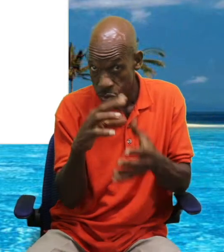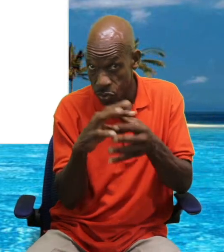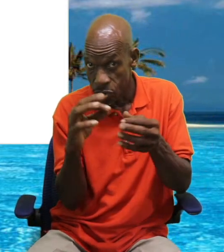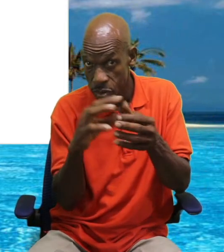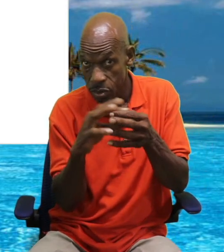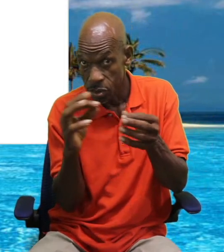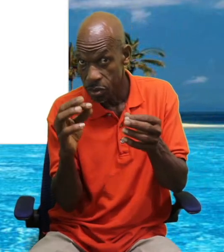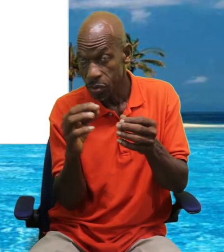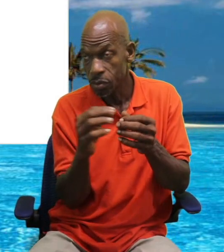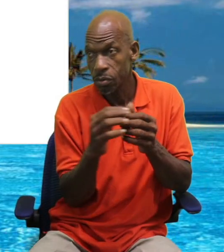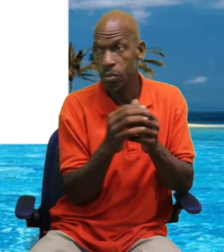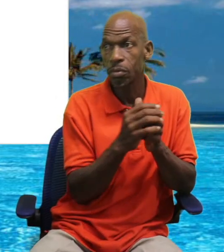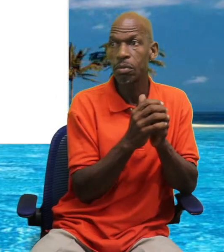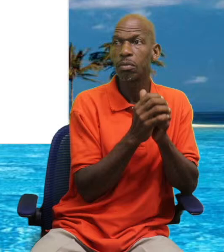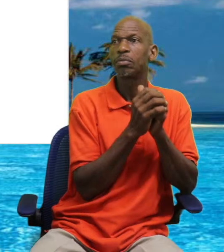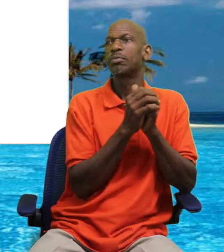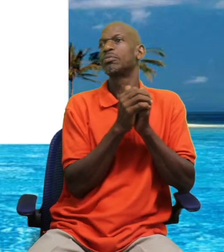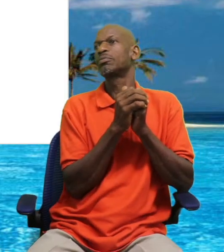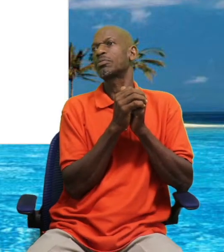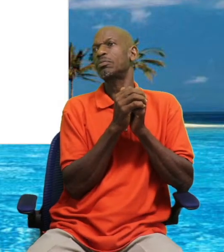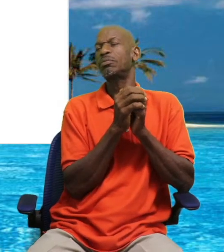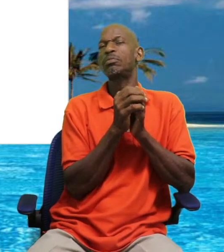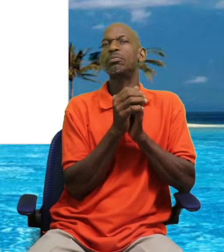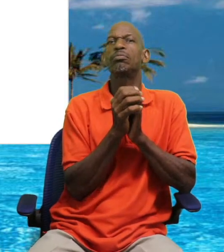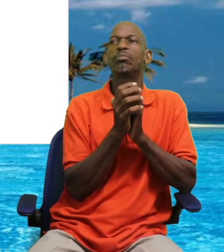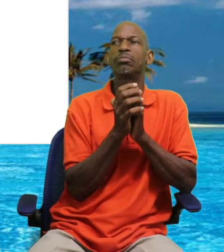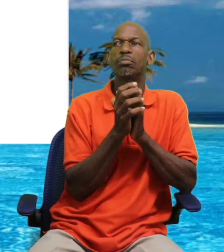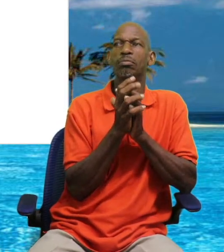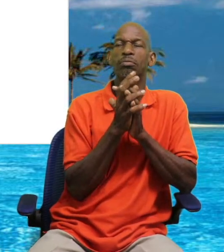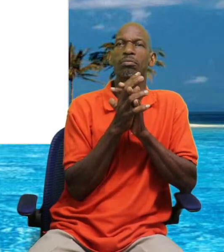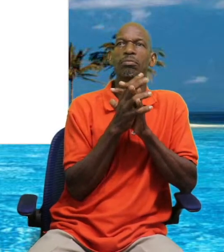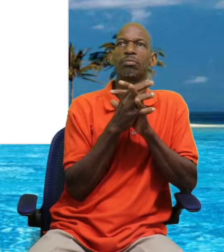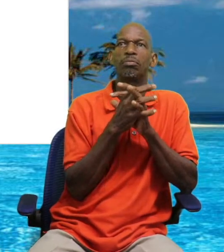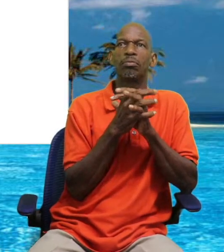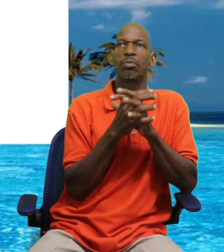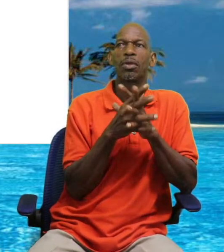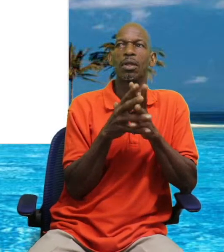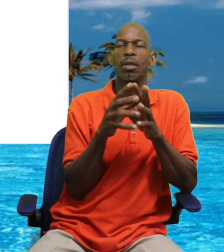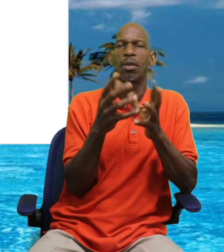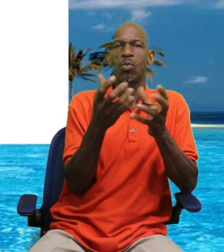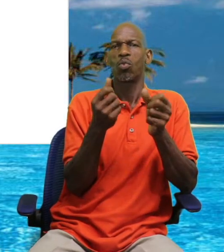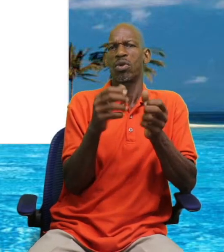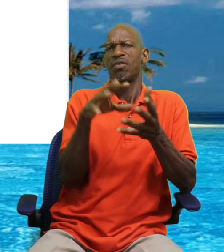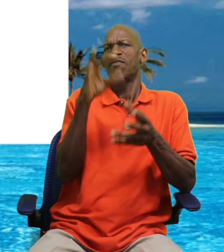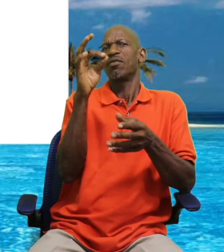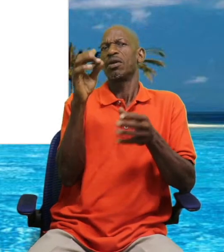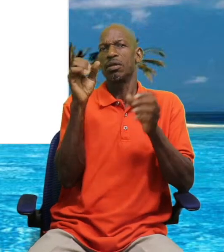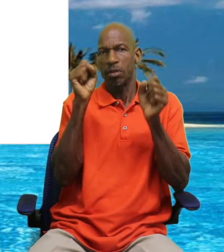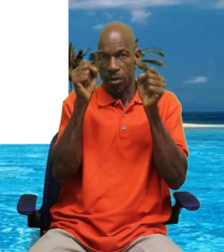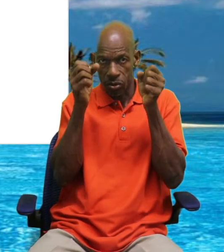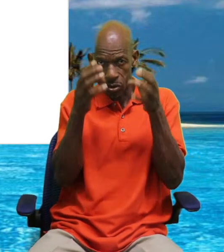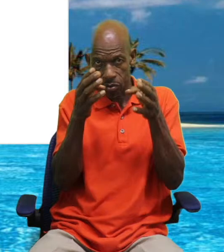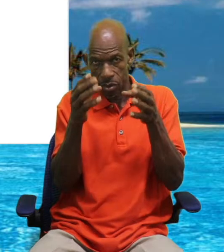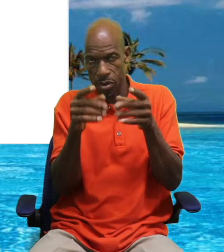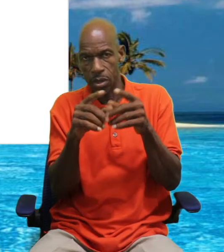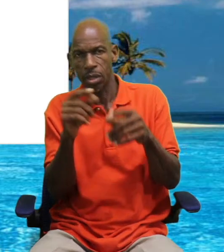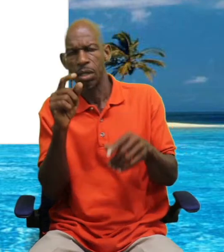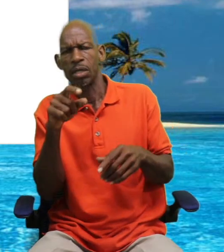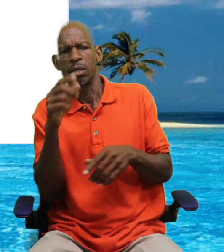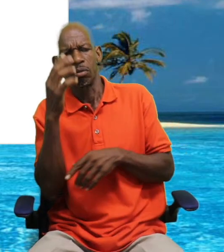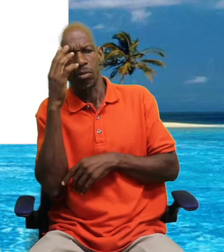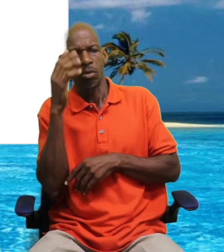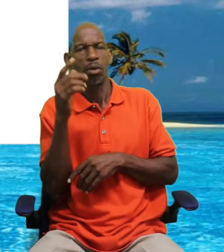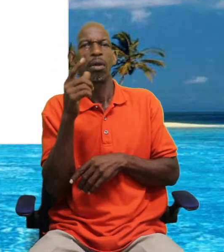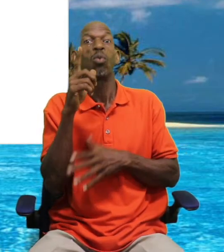sentence, we want to find the subject again. So we're going to identify the verb. The verb is an action